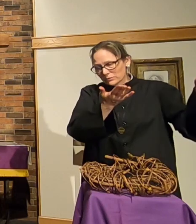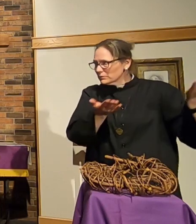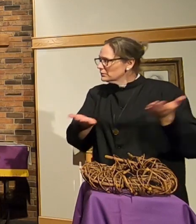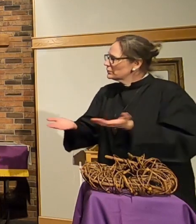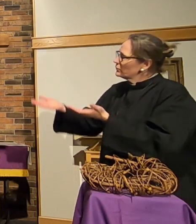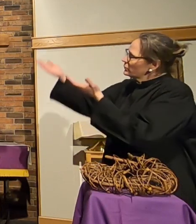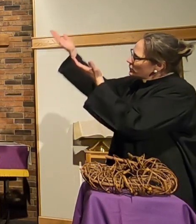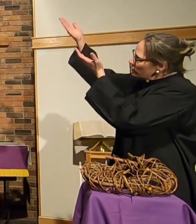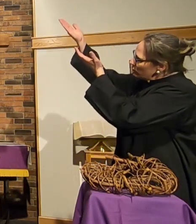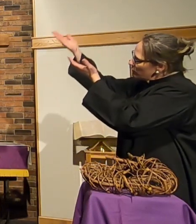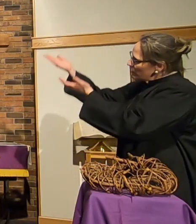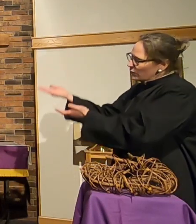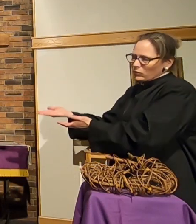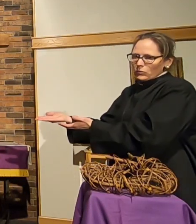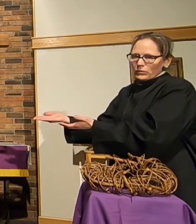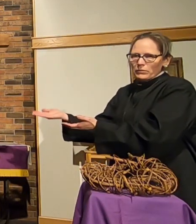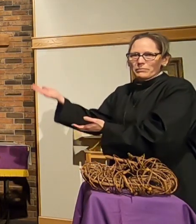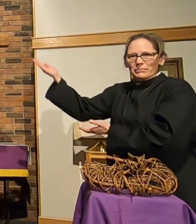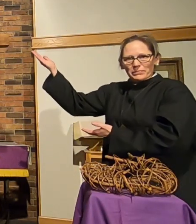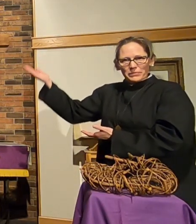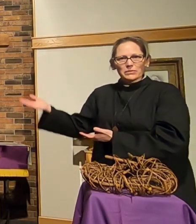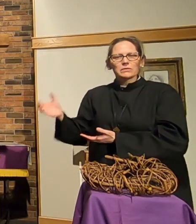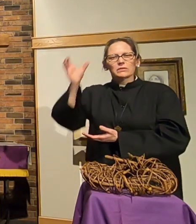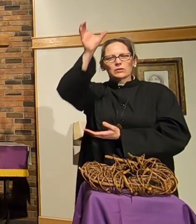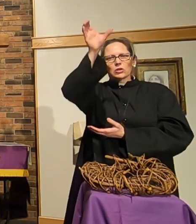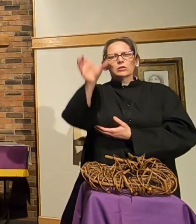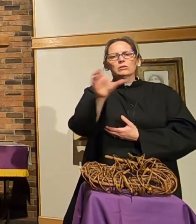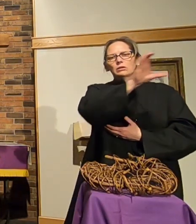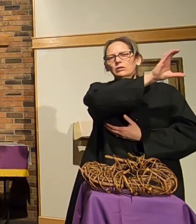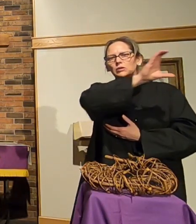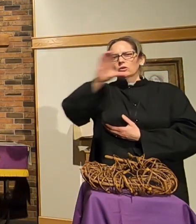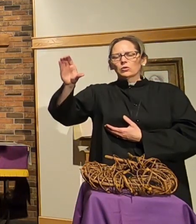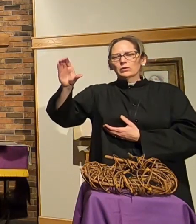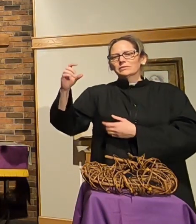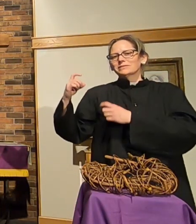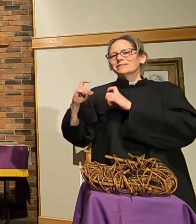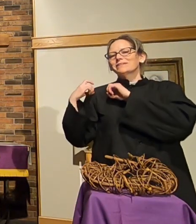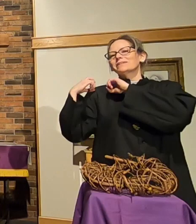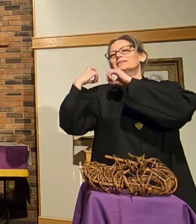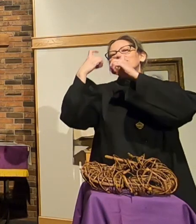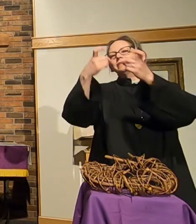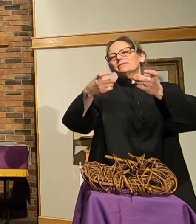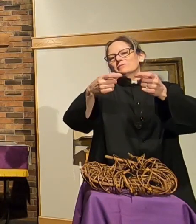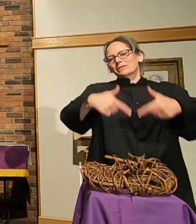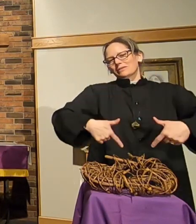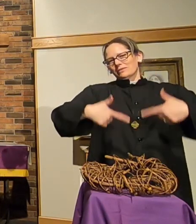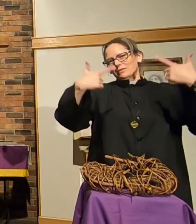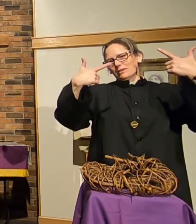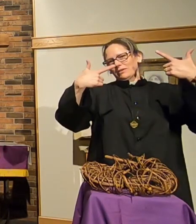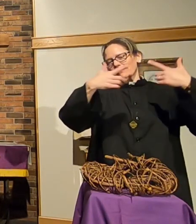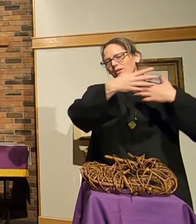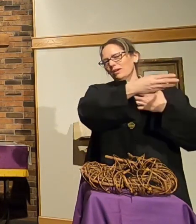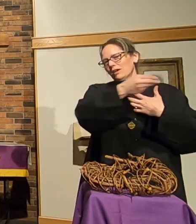Behold, the life-giving cross on which was hung the Savior of the whole